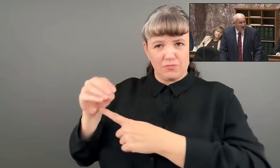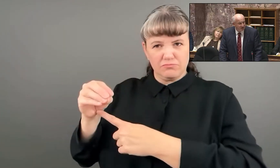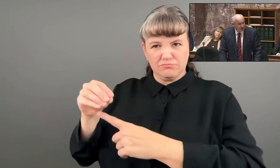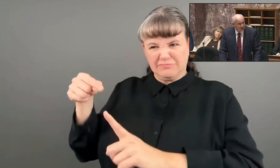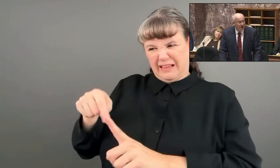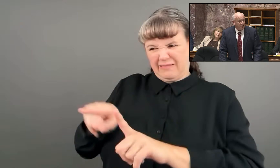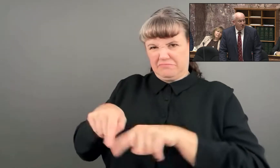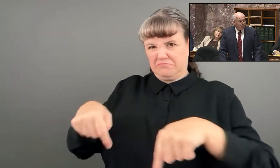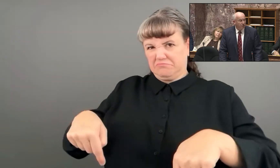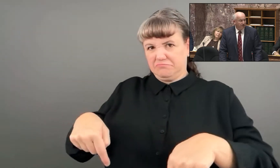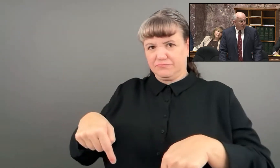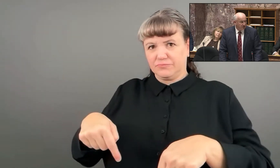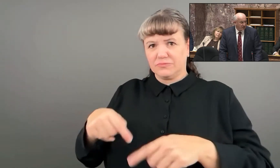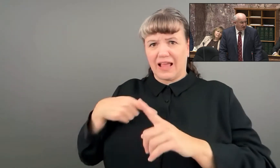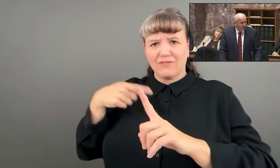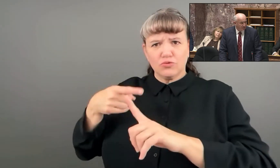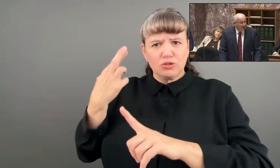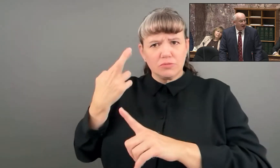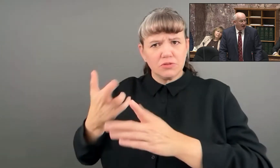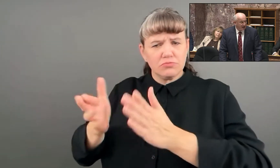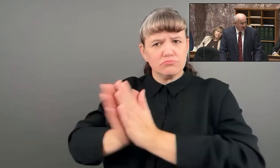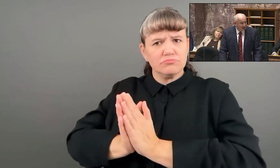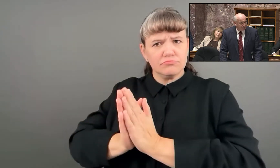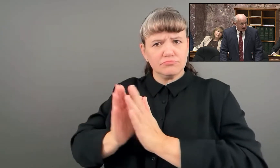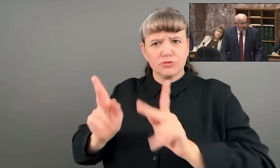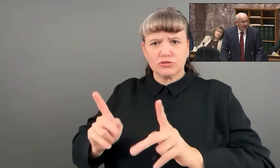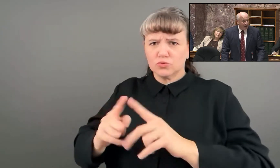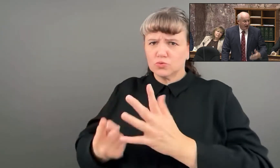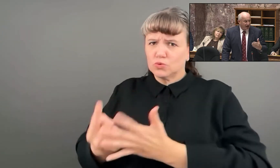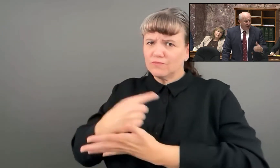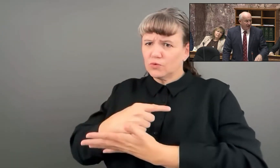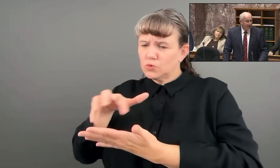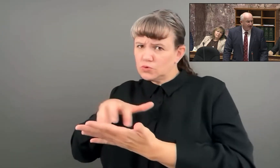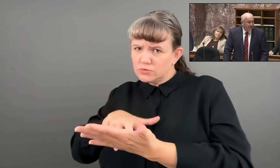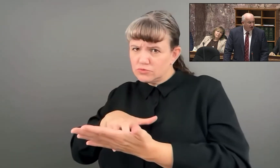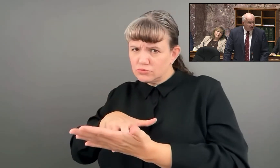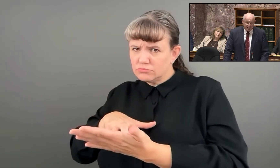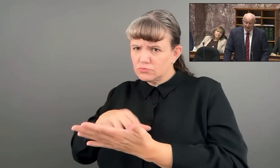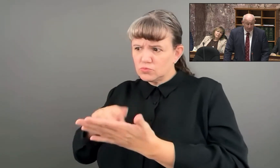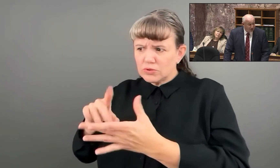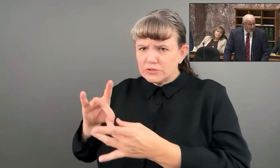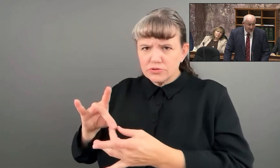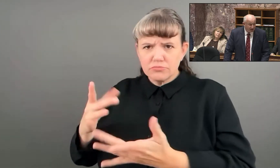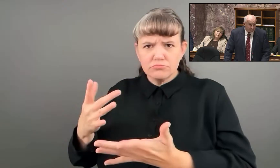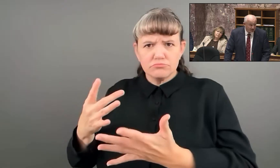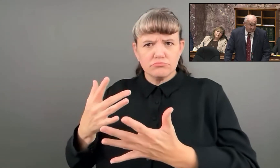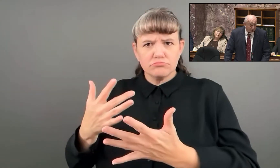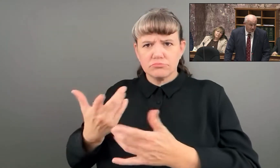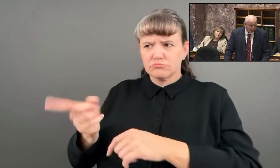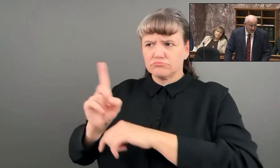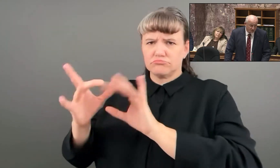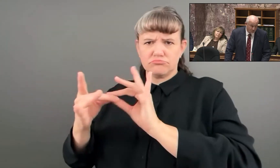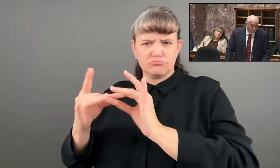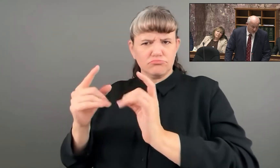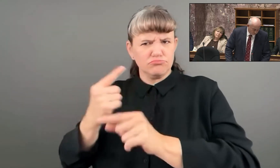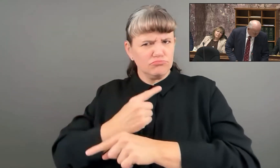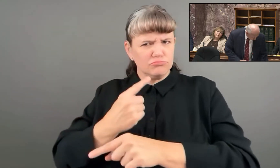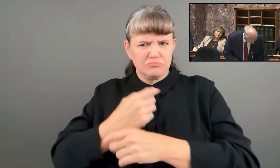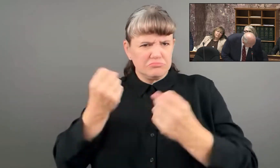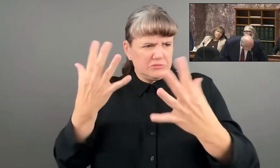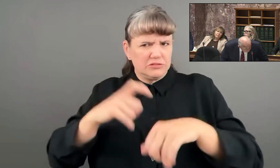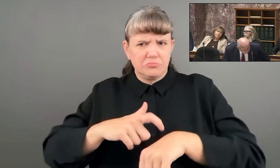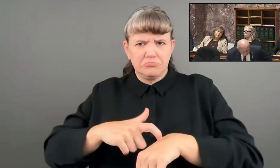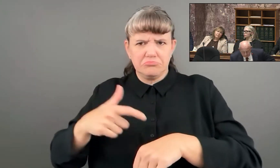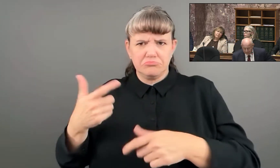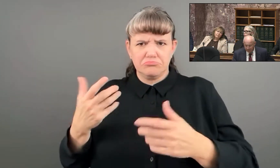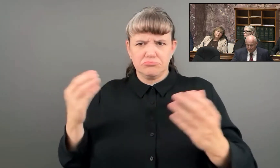ask the individual to review the transcript and then come back and make an apology. It's happened many times in this House in the past before.